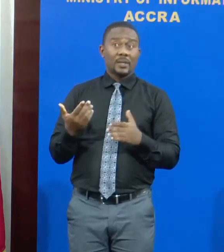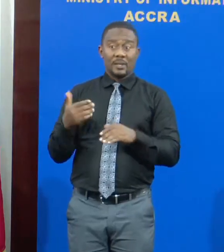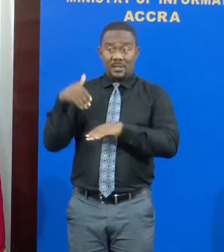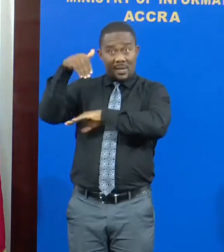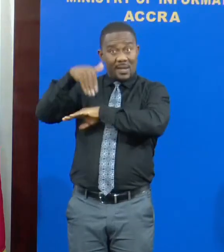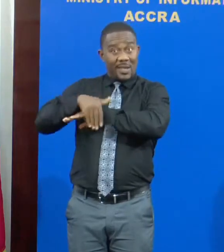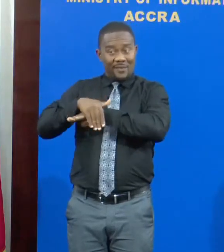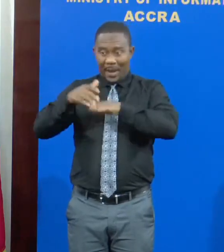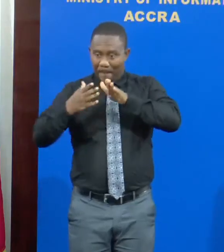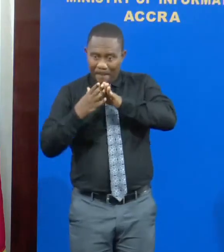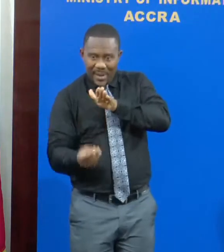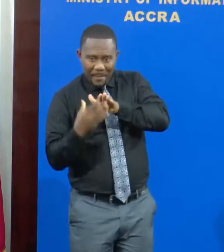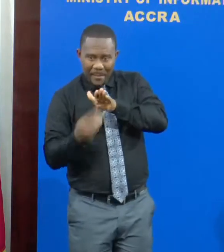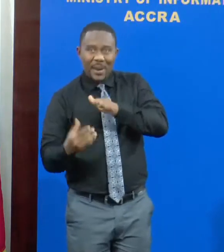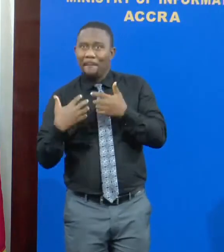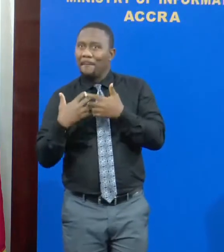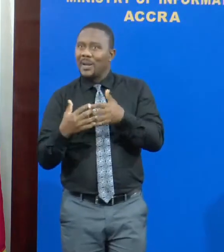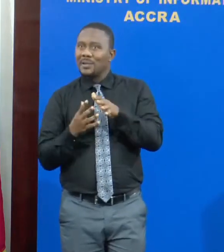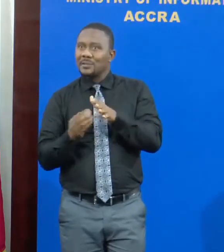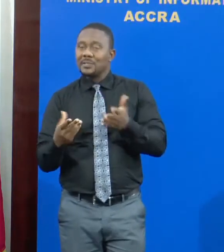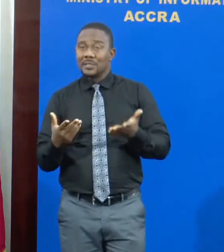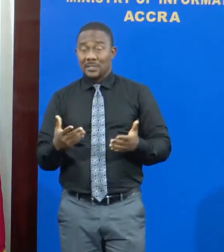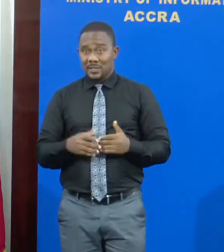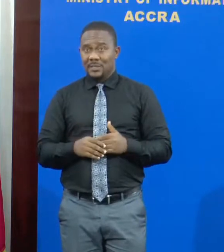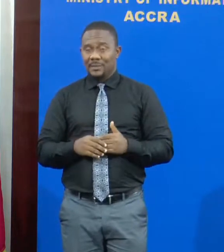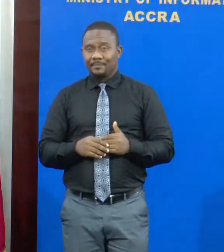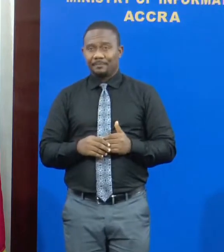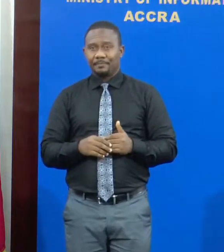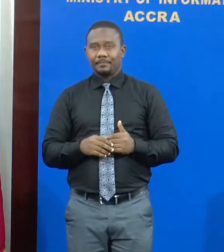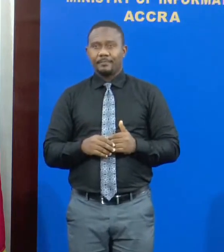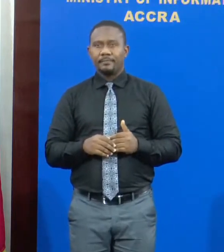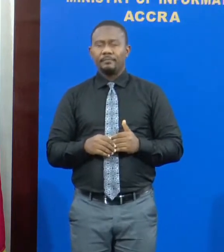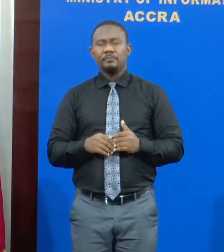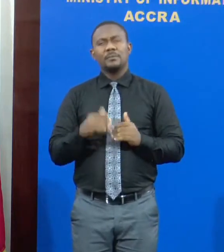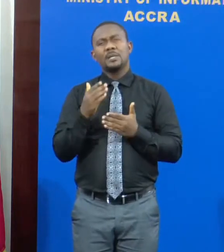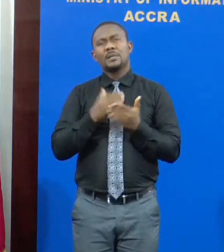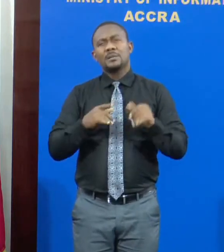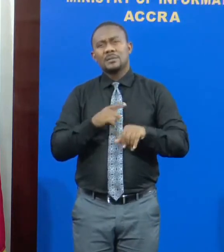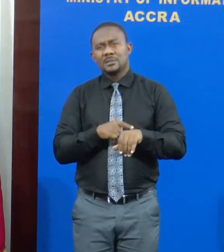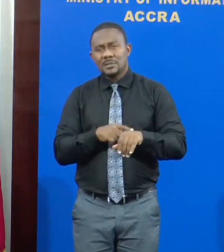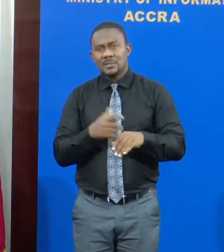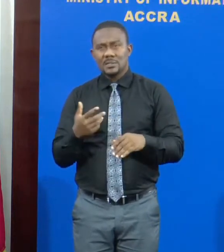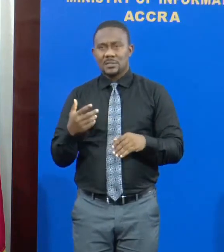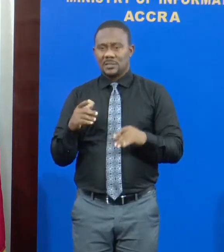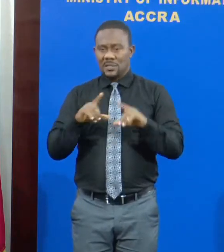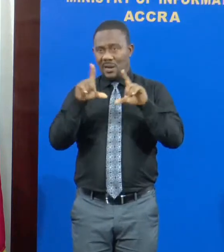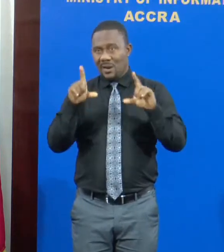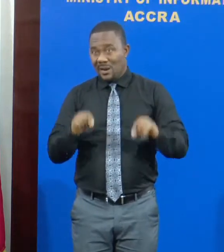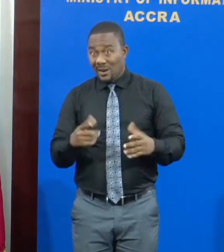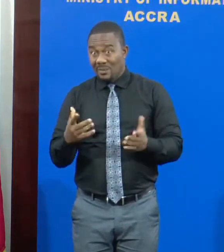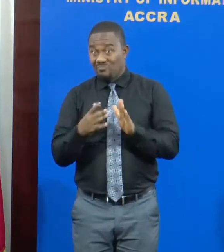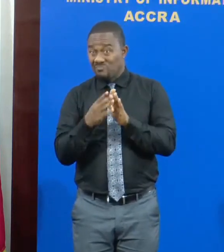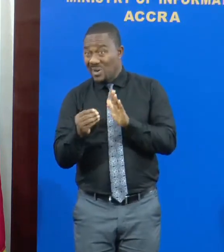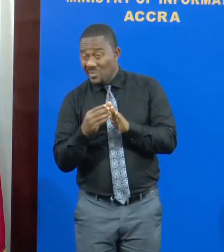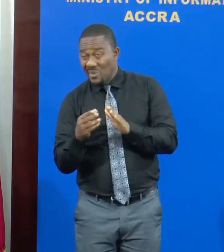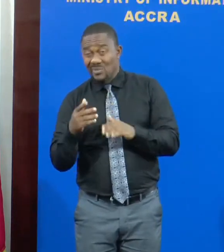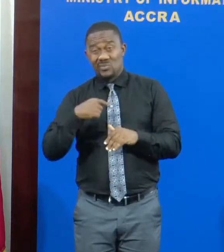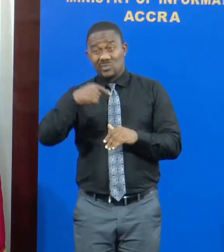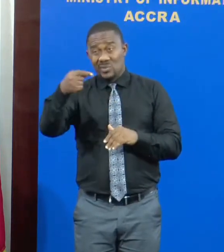printing and therefore deferred issuance. But sometimes by the time the card was printed and we went back to the